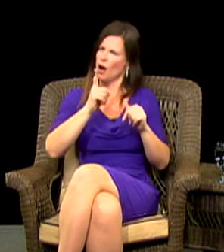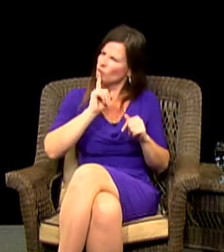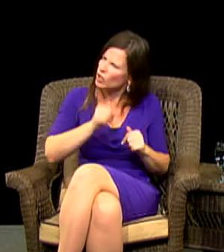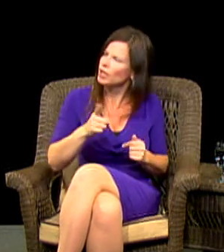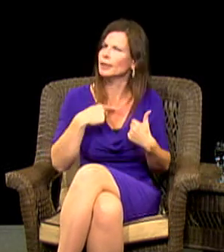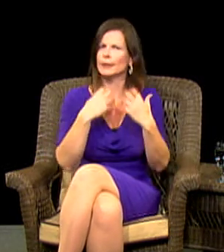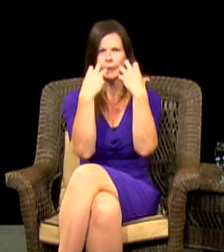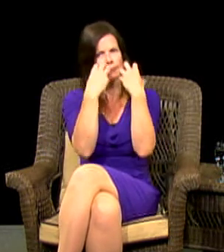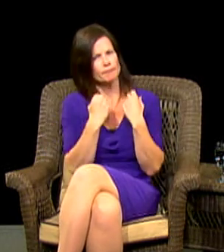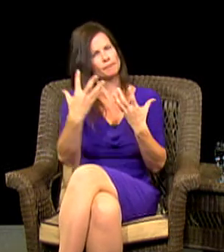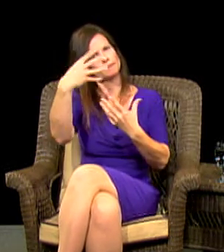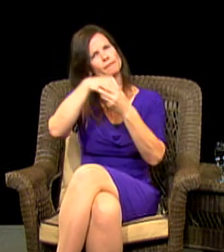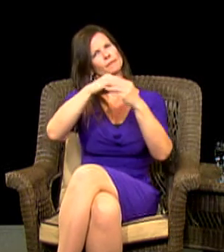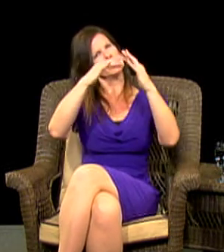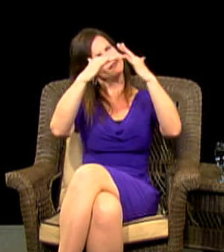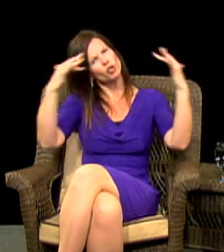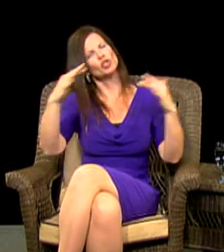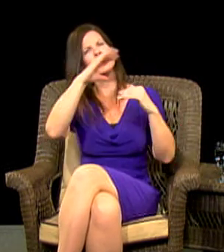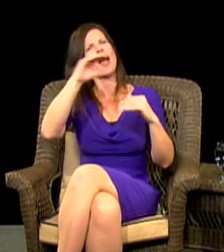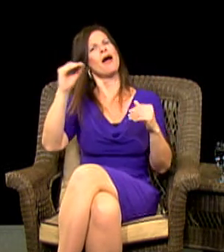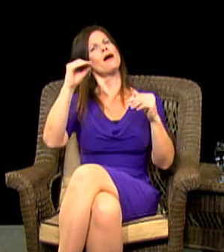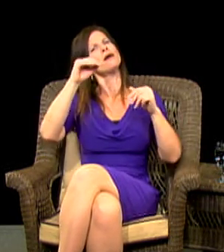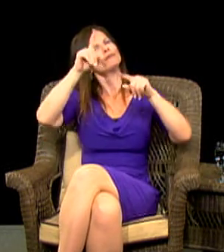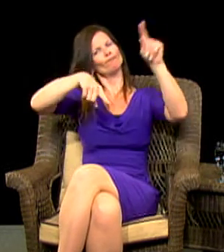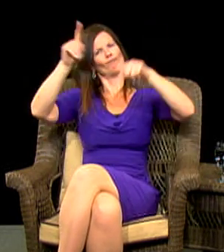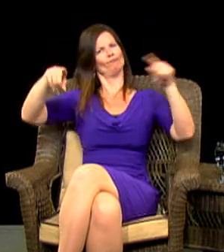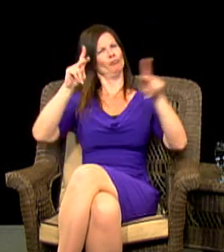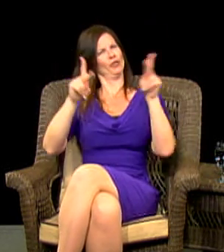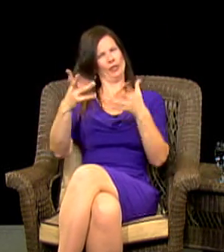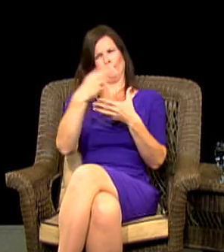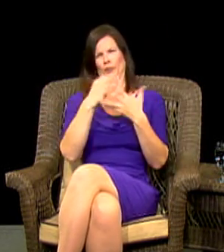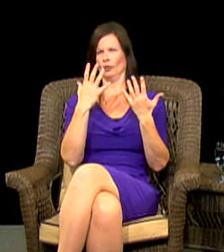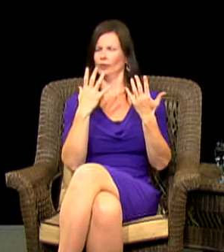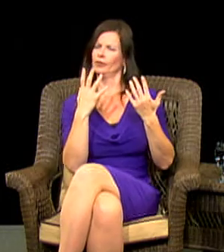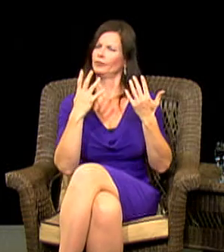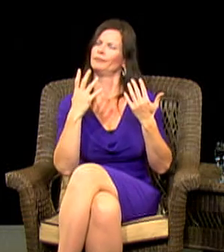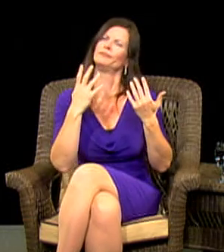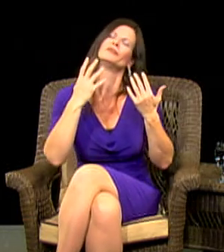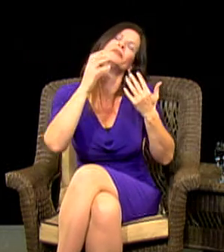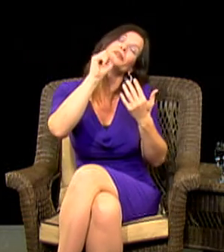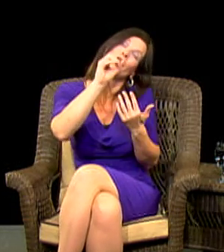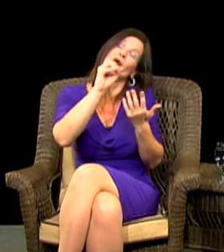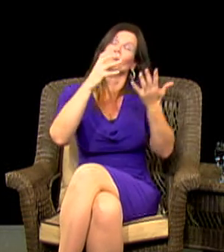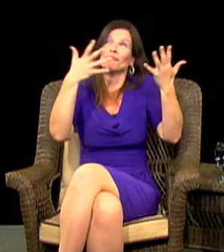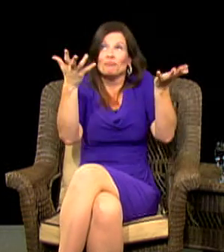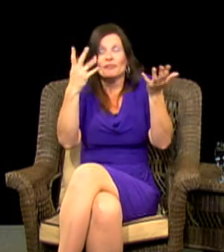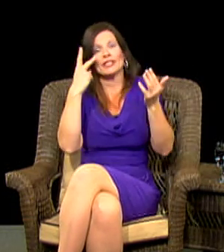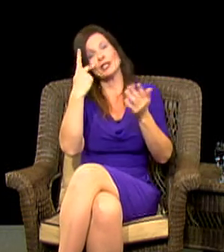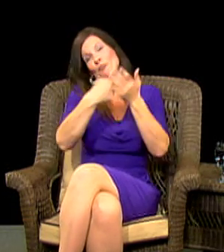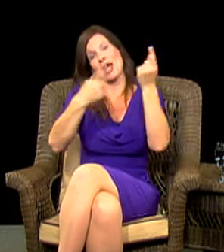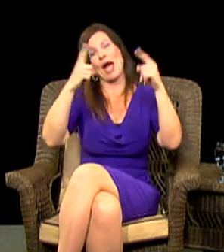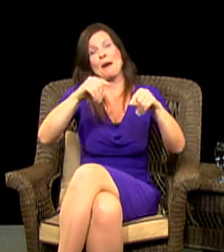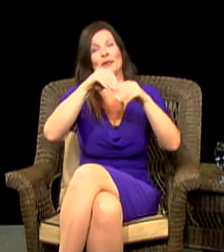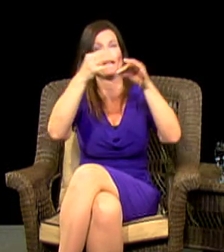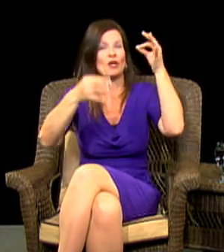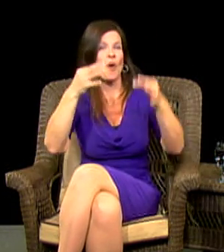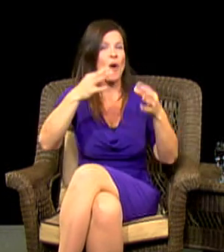was not something that was going on with other staff who were able to hear. So we will see what becomes of this